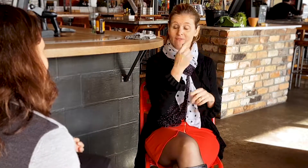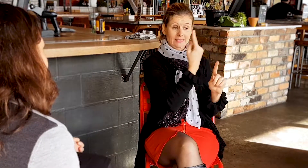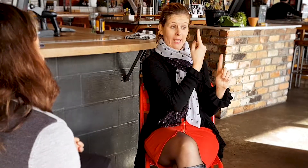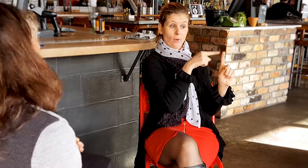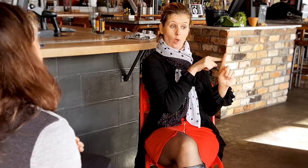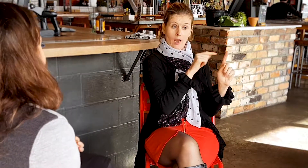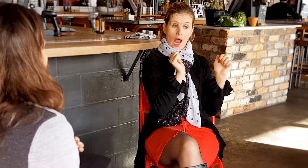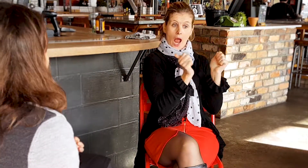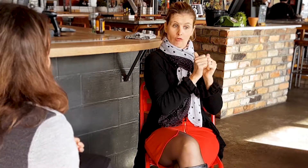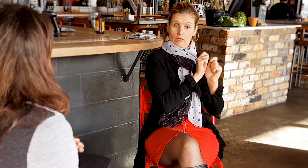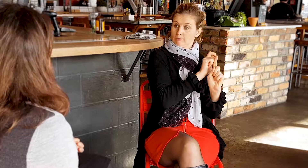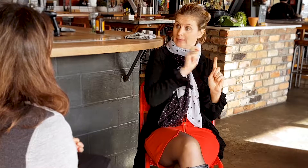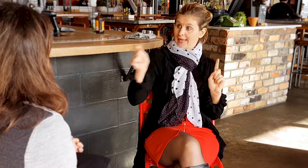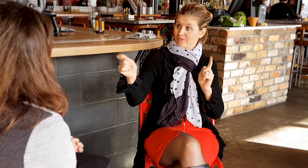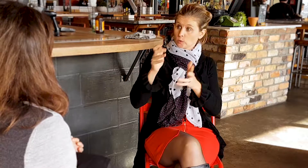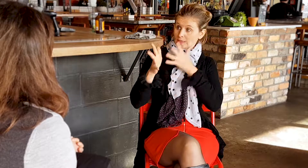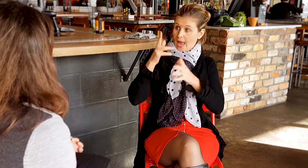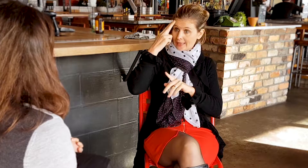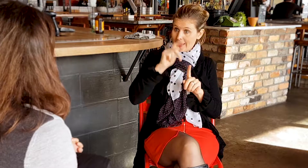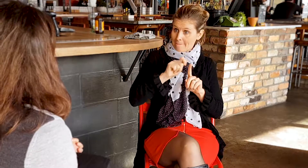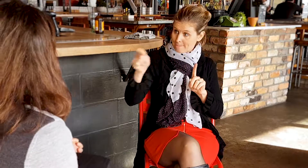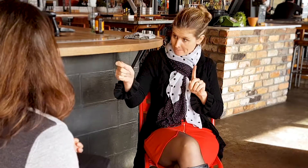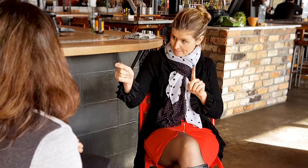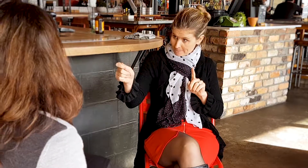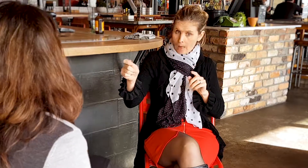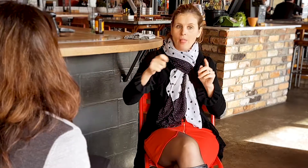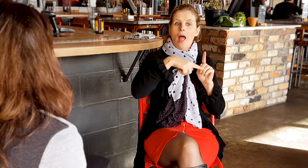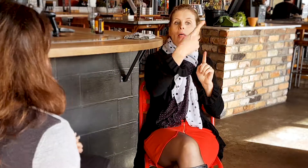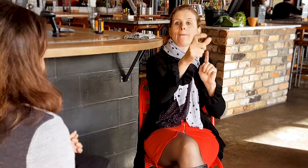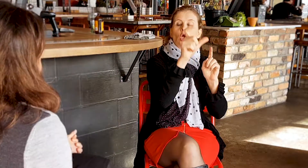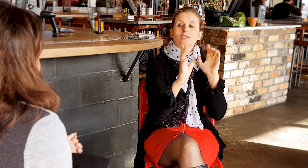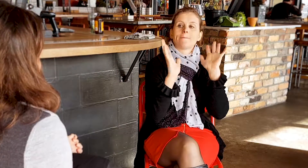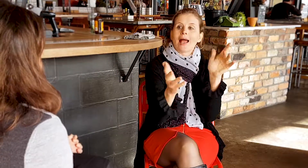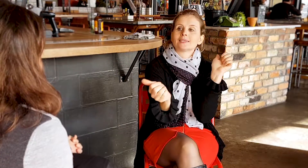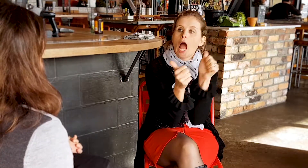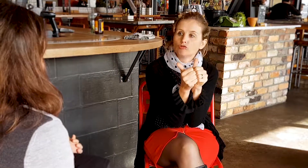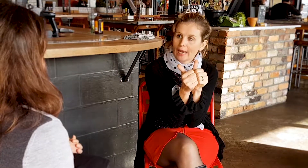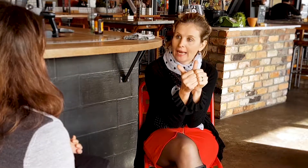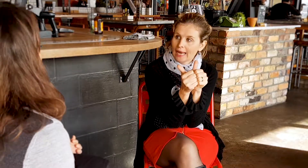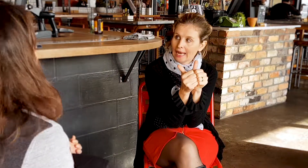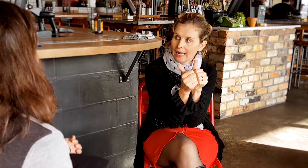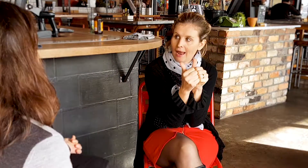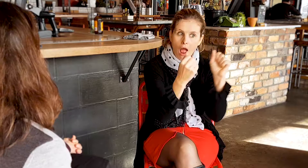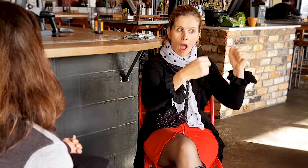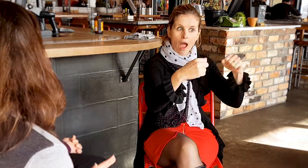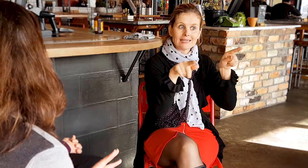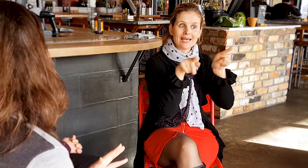time. And then if a deaf community member agrees to give you a sign name, then that has to be